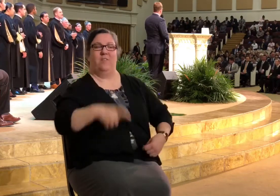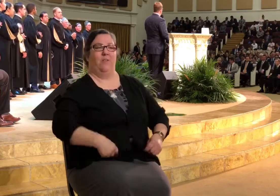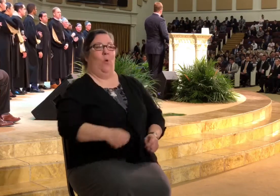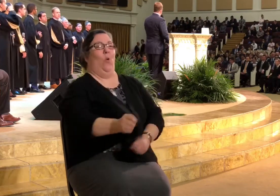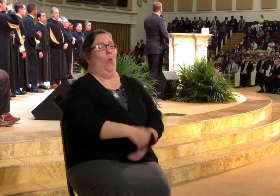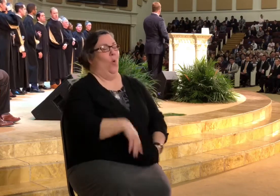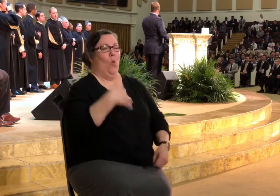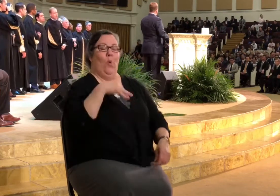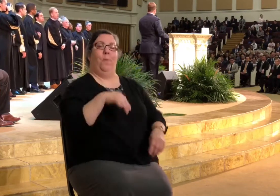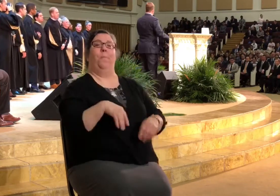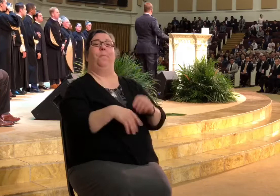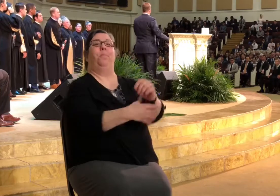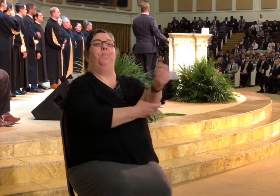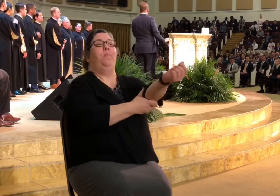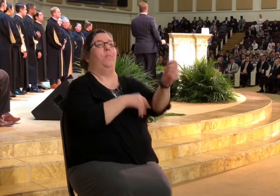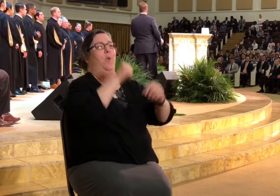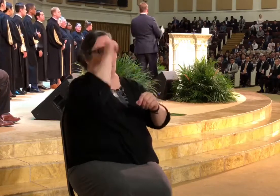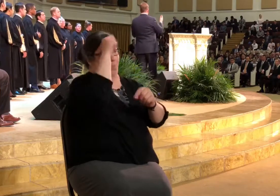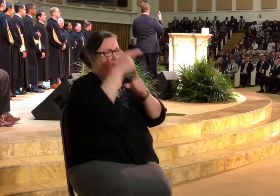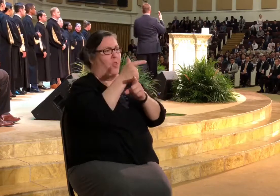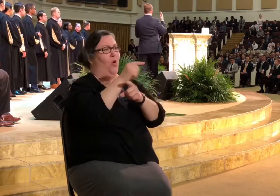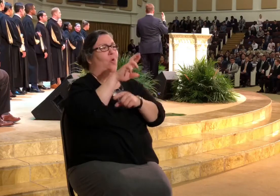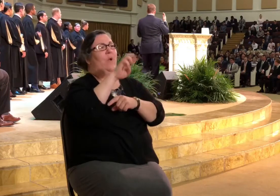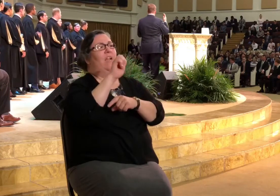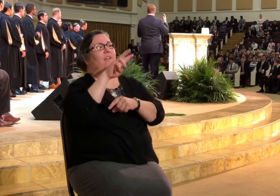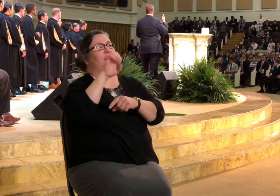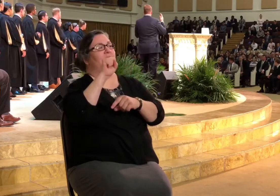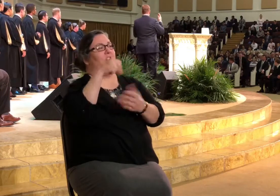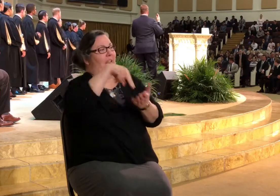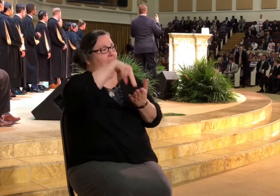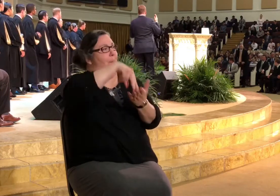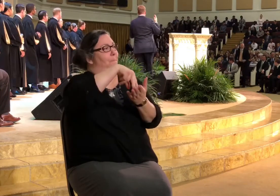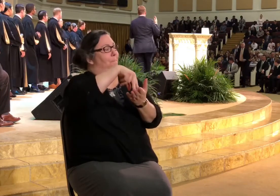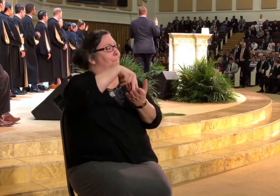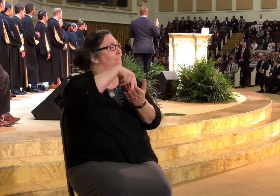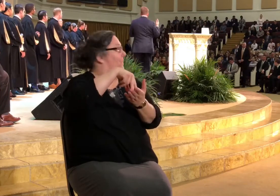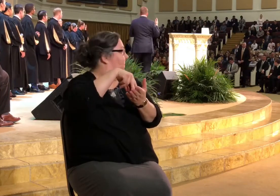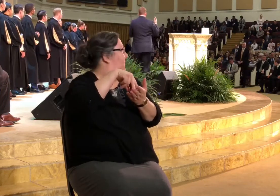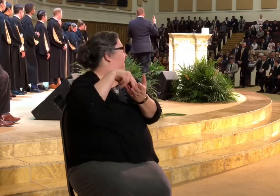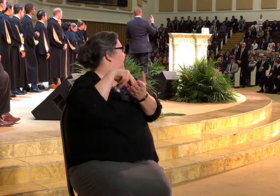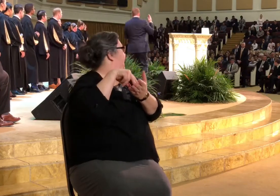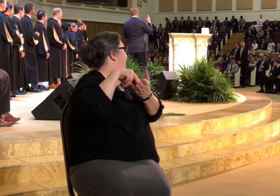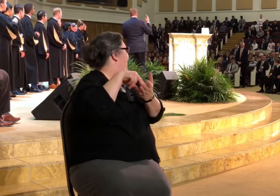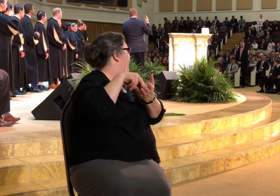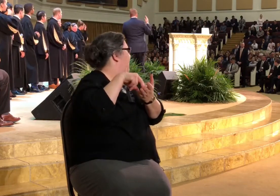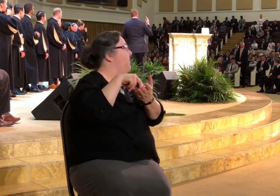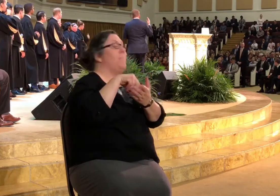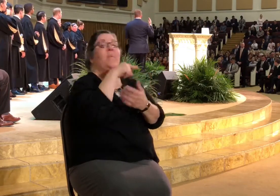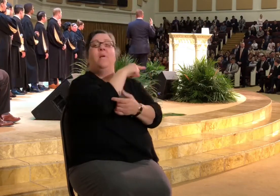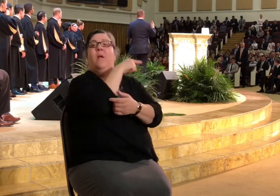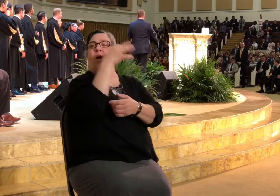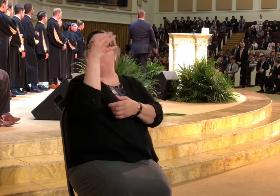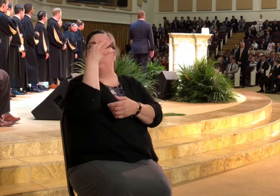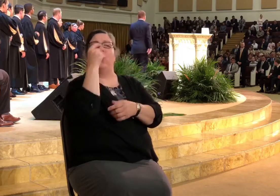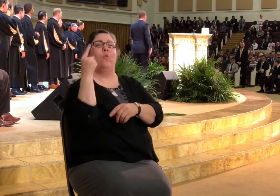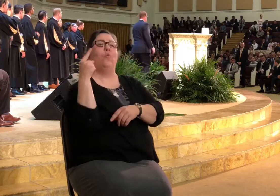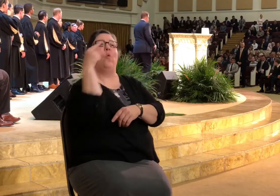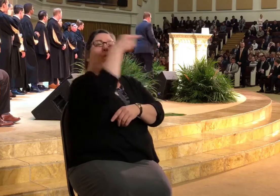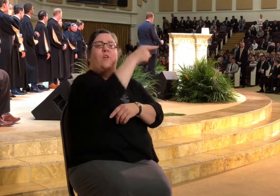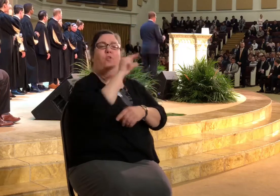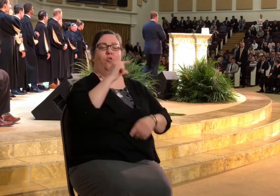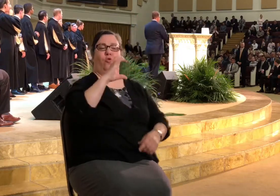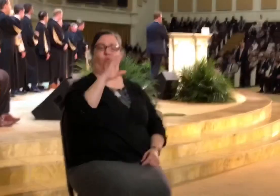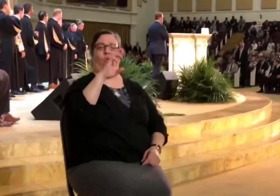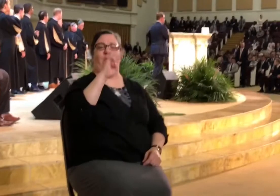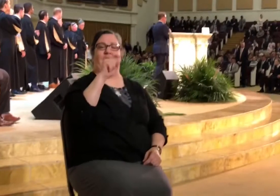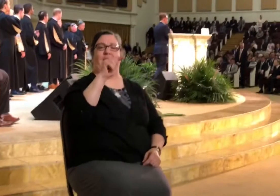And I want Brother Braden Reeves, would you stand up? Amen. Outgoing missionary to Crete. Today we